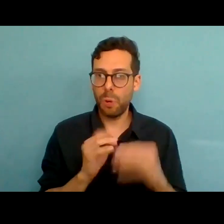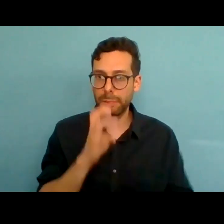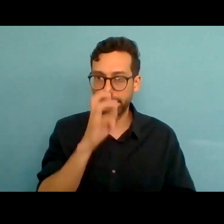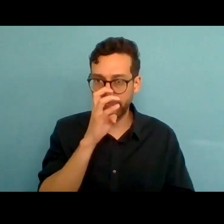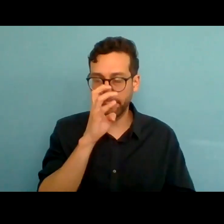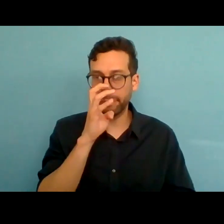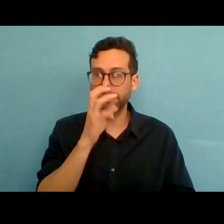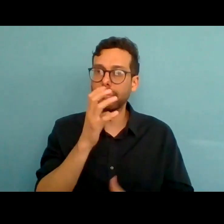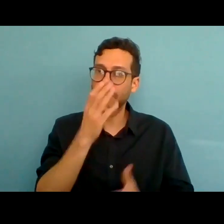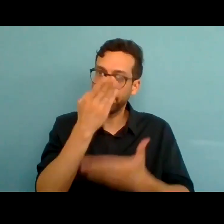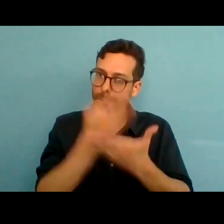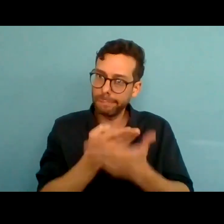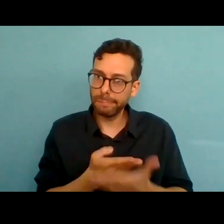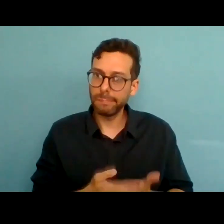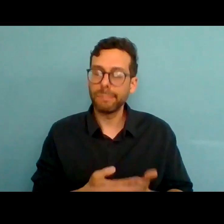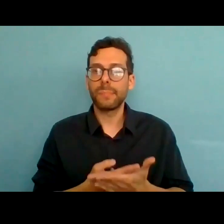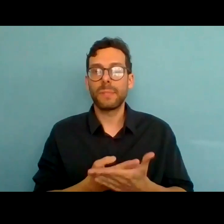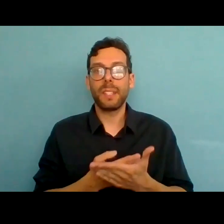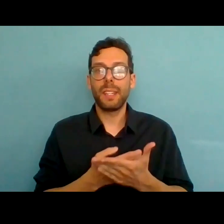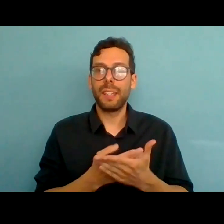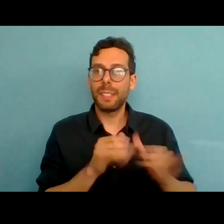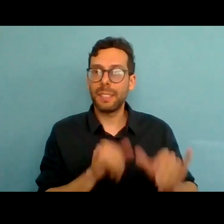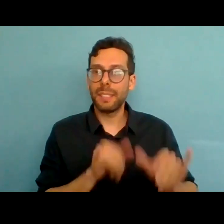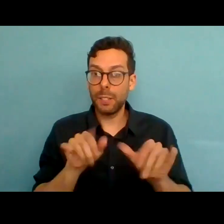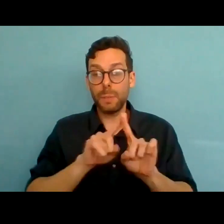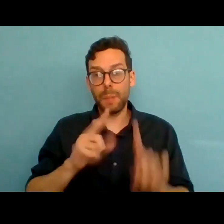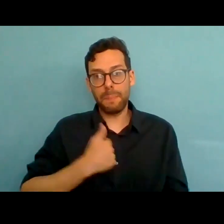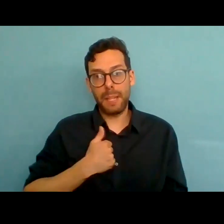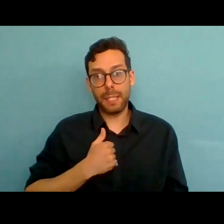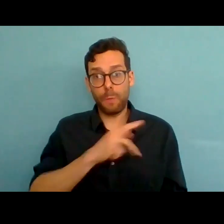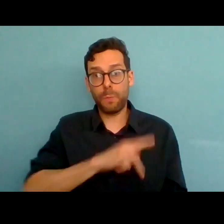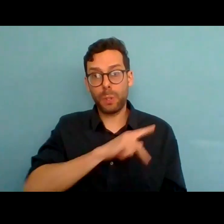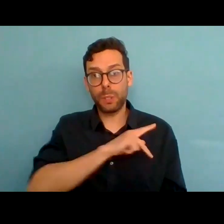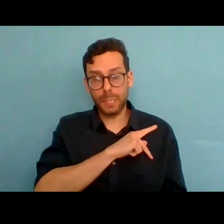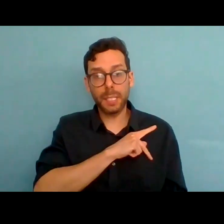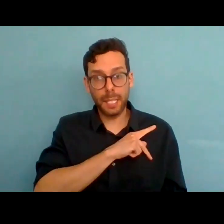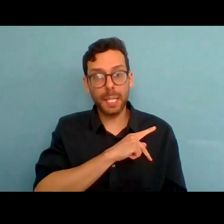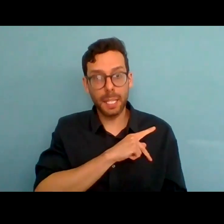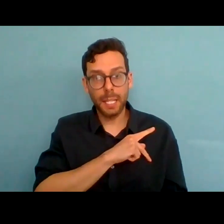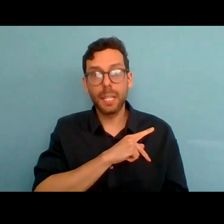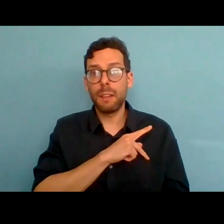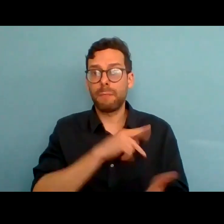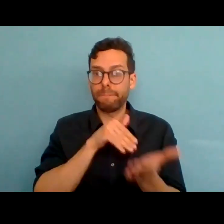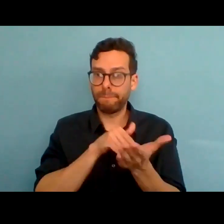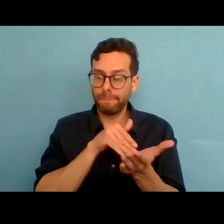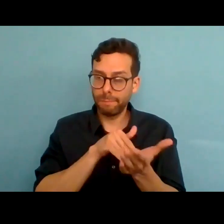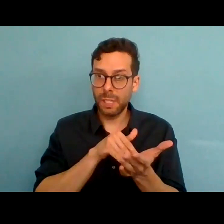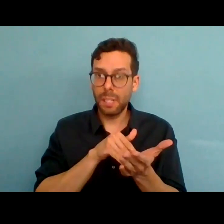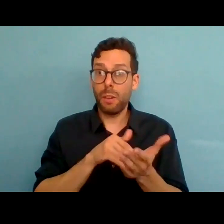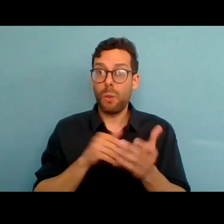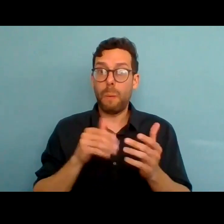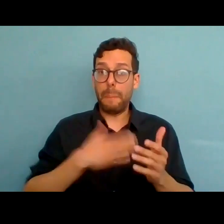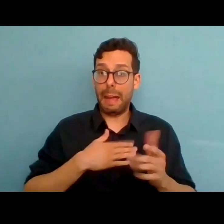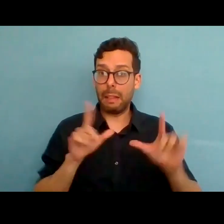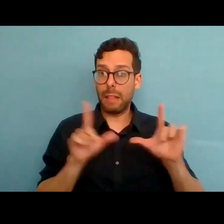validation standards than others, but I just personally, as a practicing physician with my license, I don't get into that.